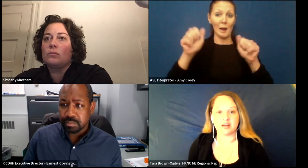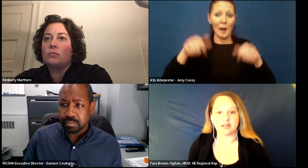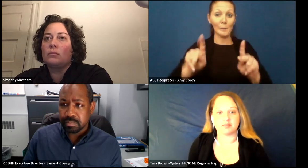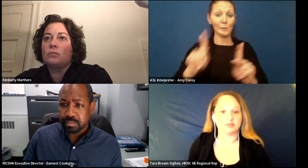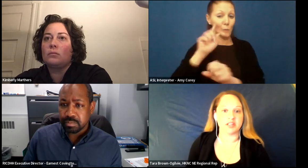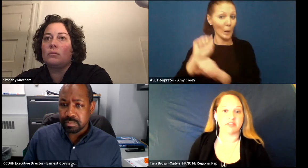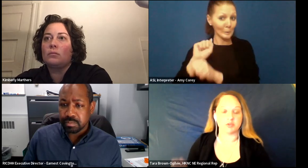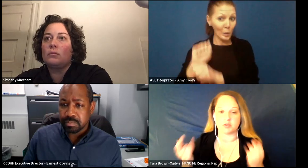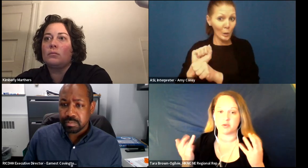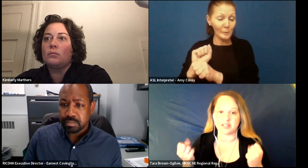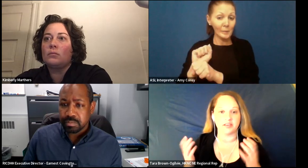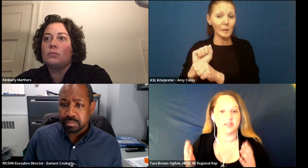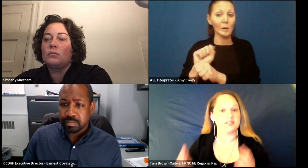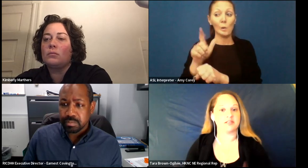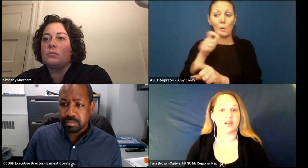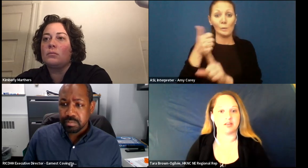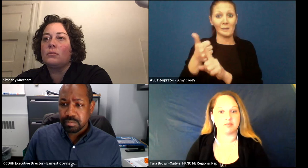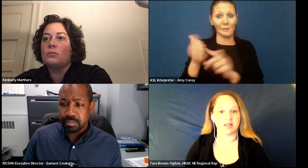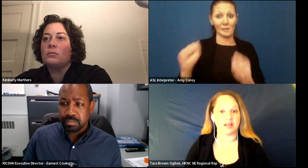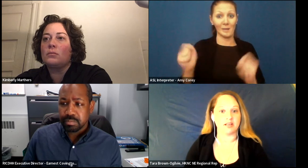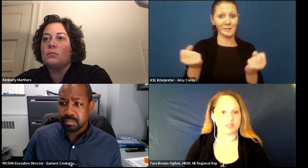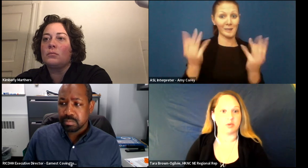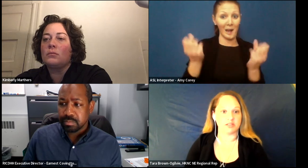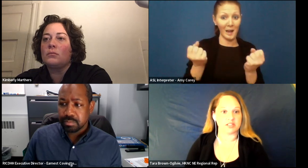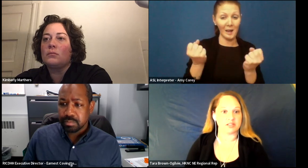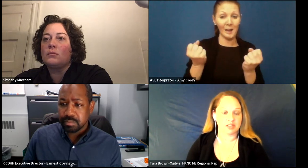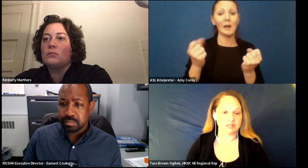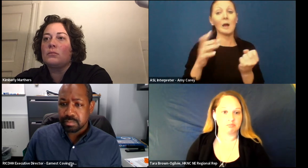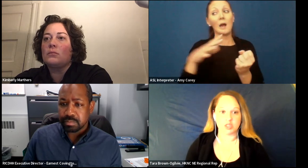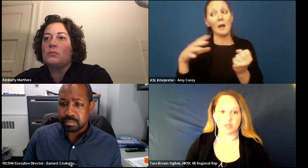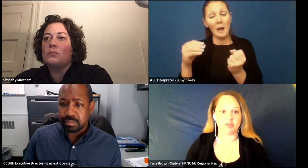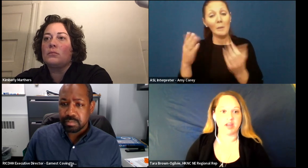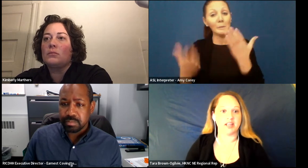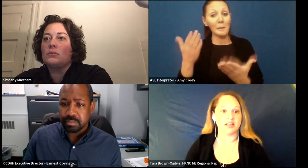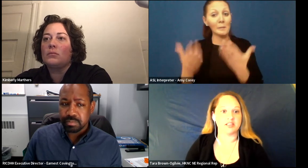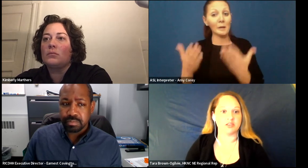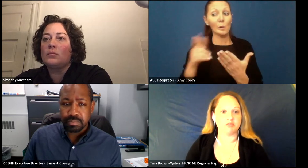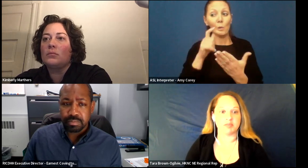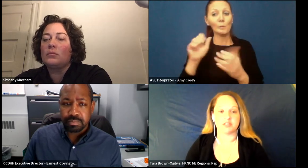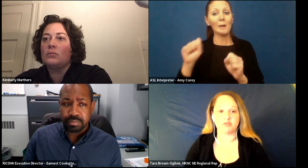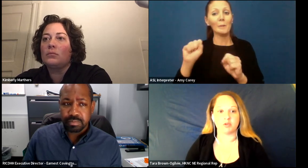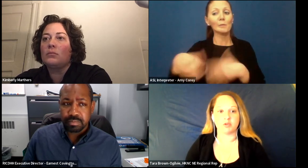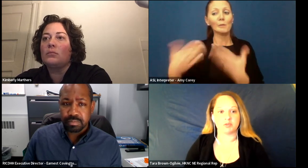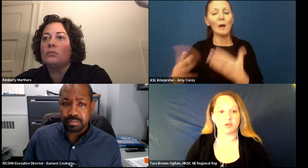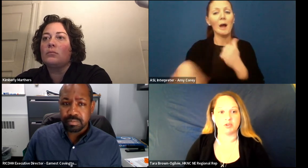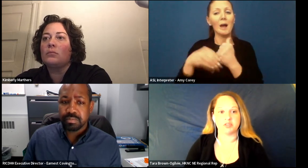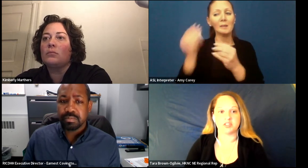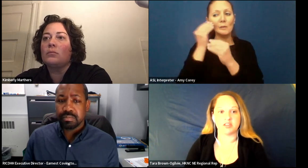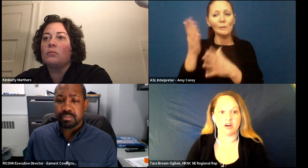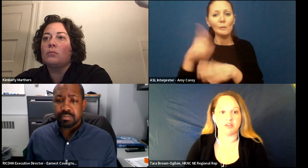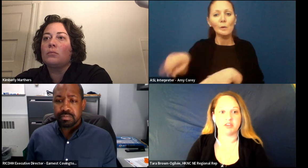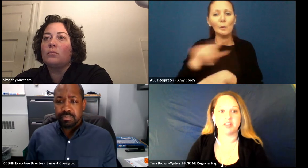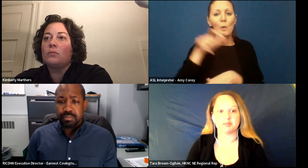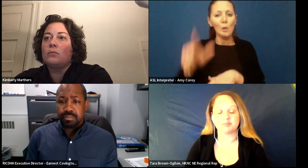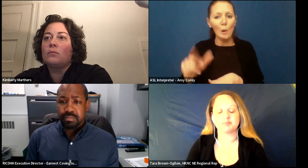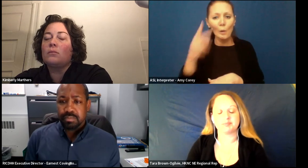employment for individuals who are signers, as well as providing additional information for those who are low vision